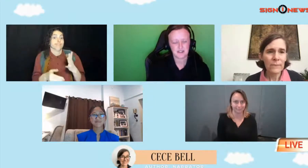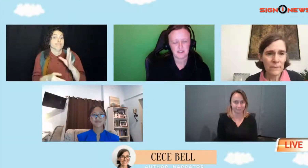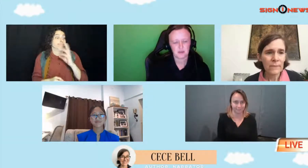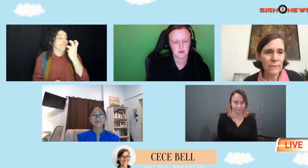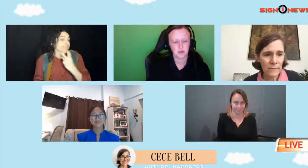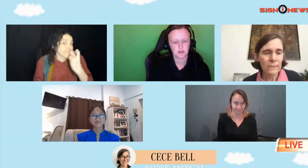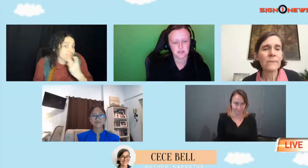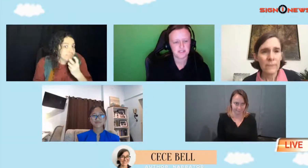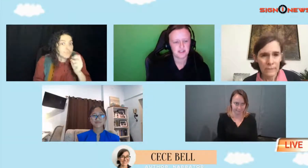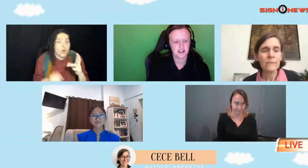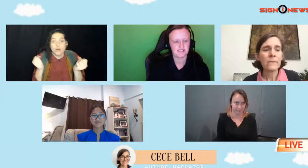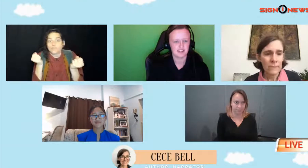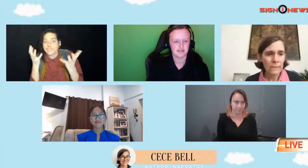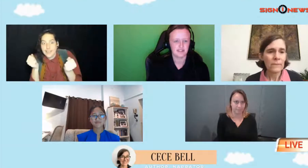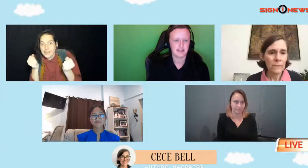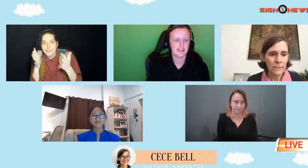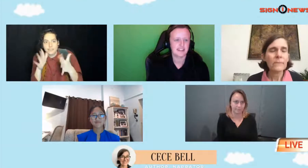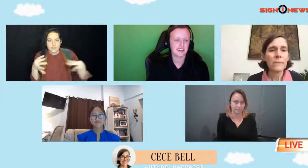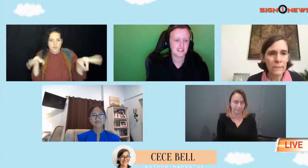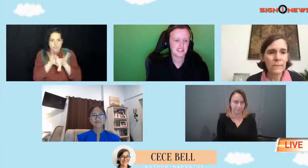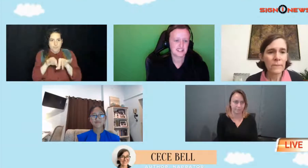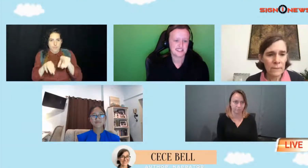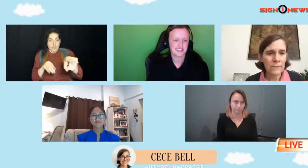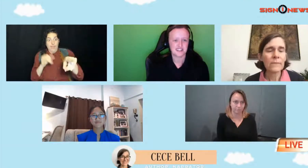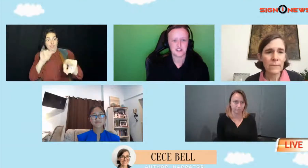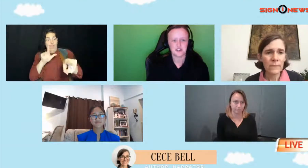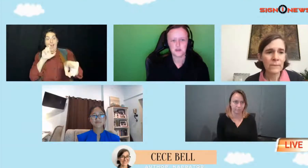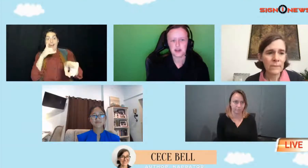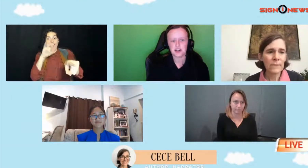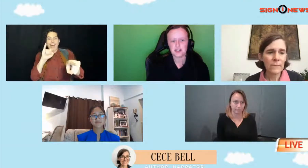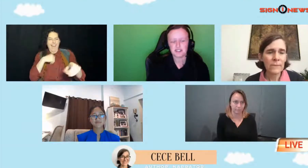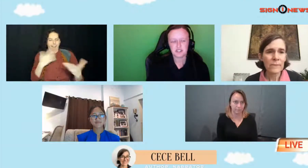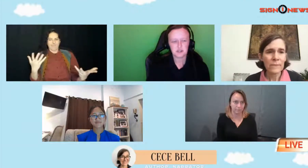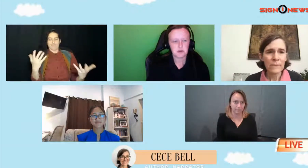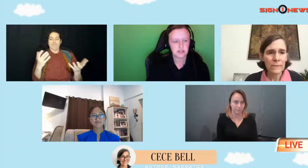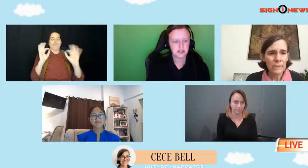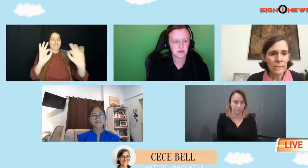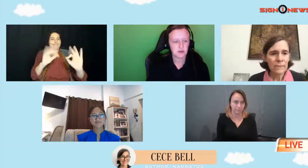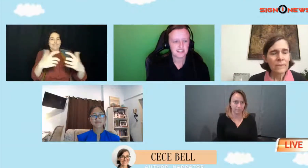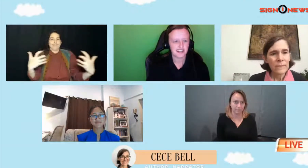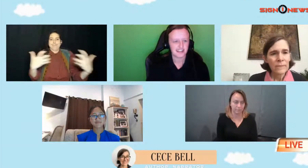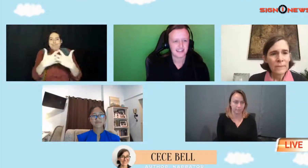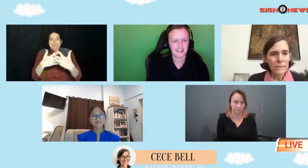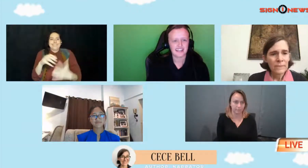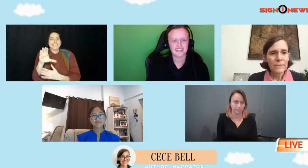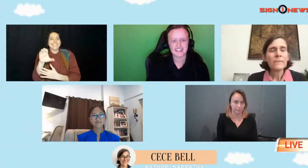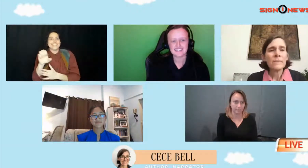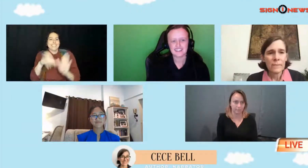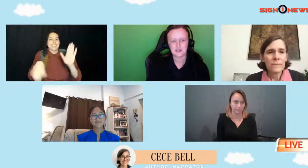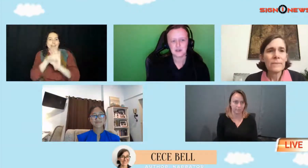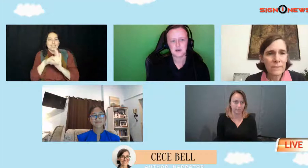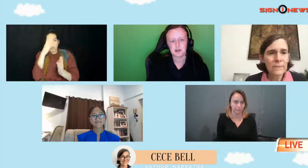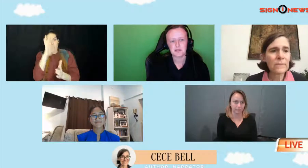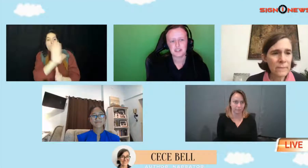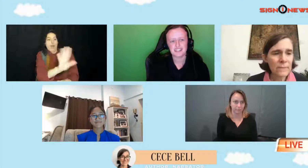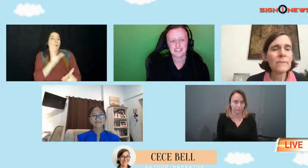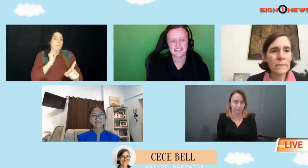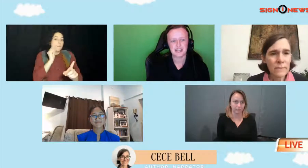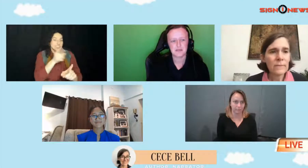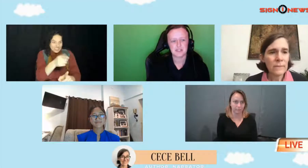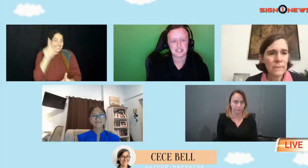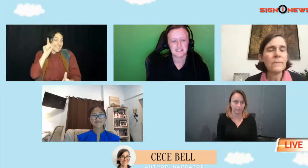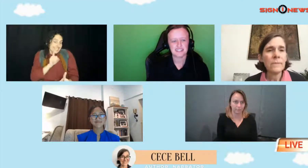go after the roles of deaf characters, no matter if it's spoken or sign. And Lexi, you're a